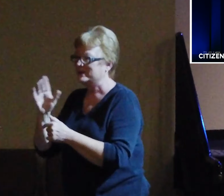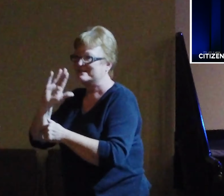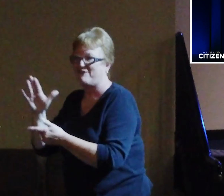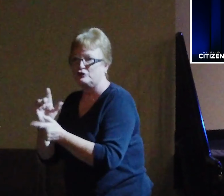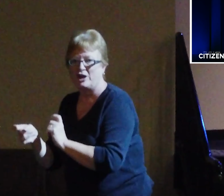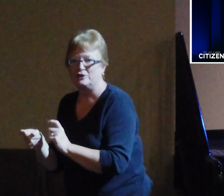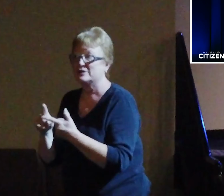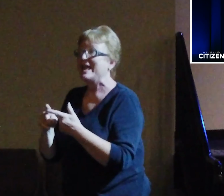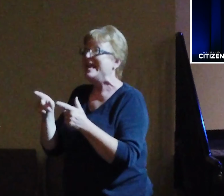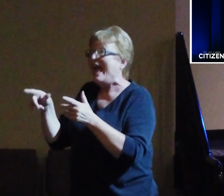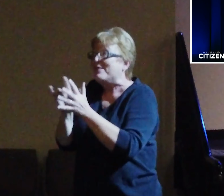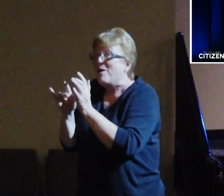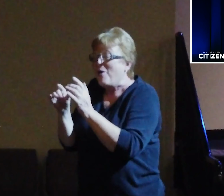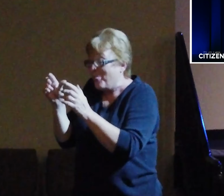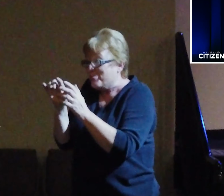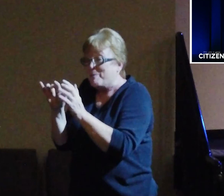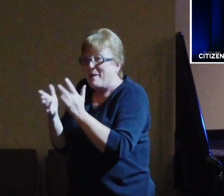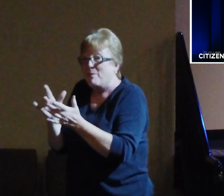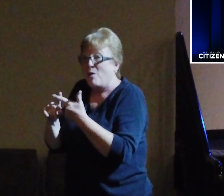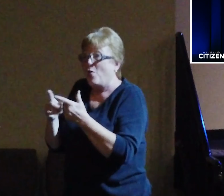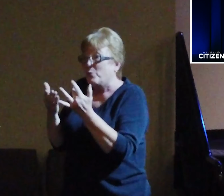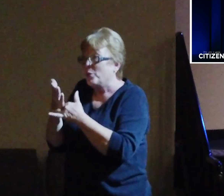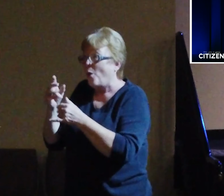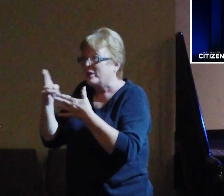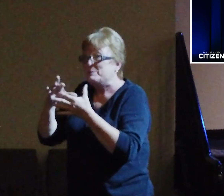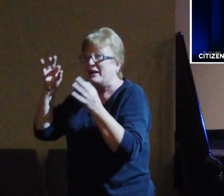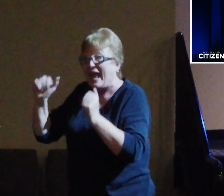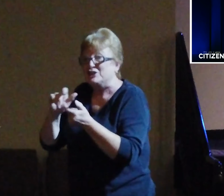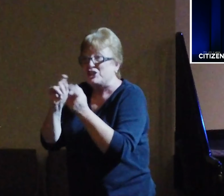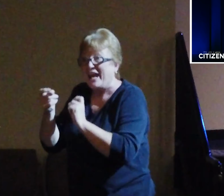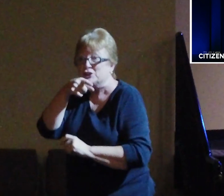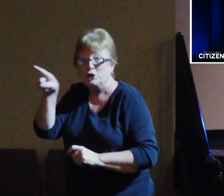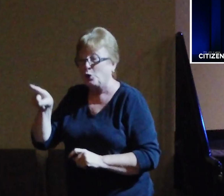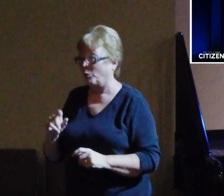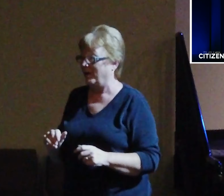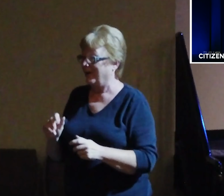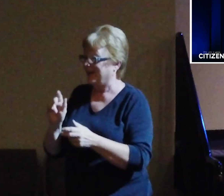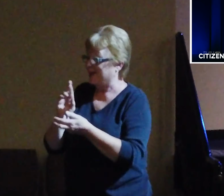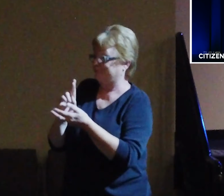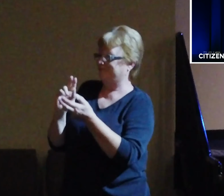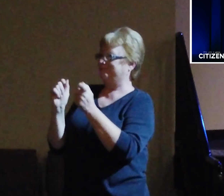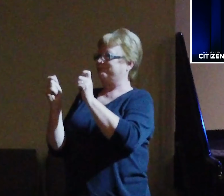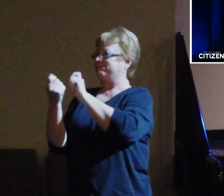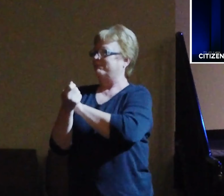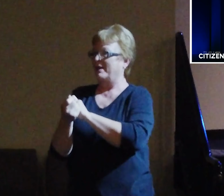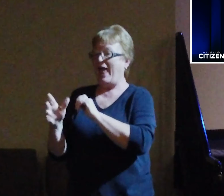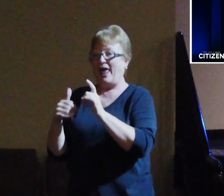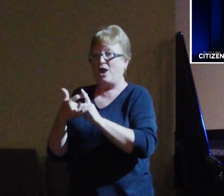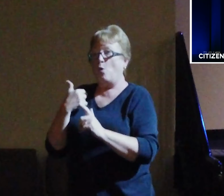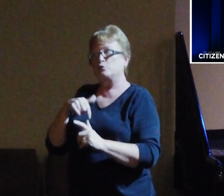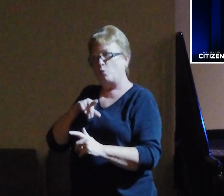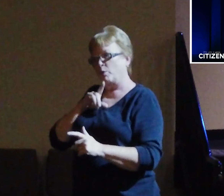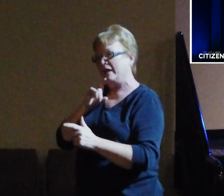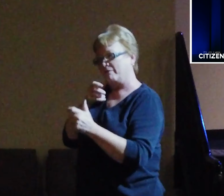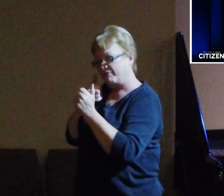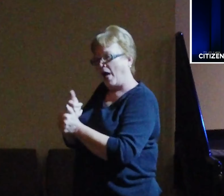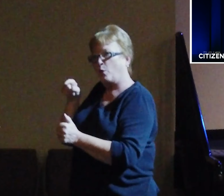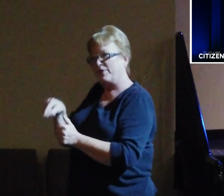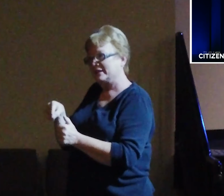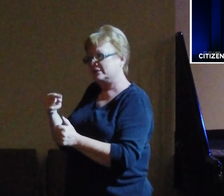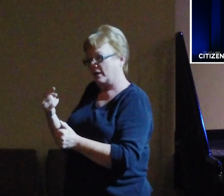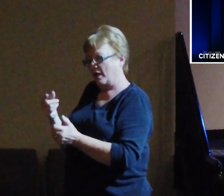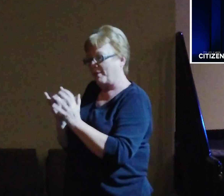better through the Holy Spirit. Therefore, we are a people of the book. The source of our